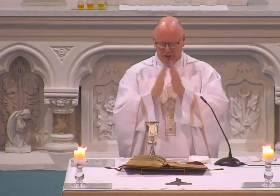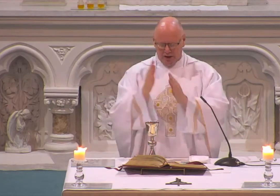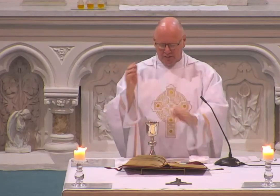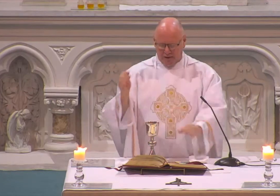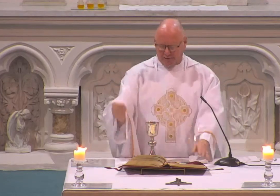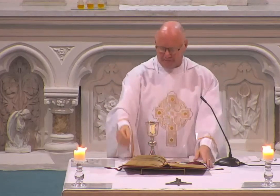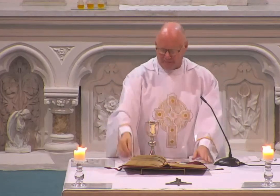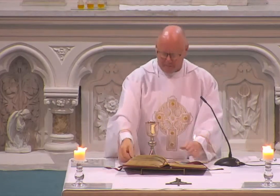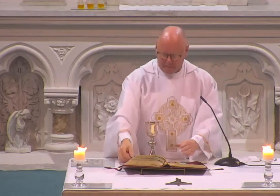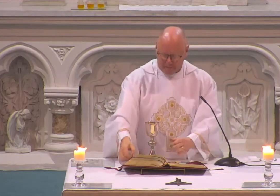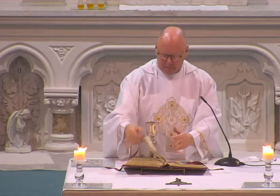Amen.